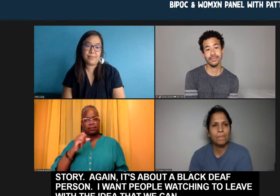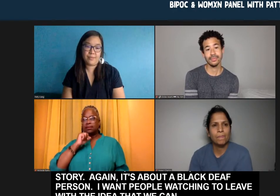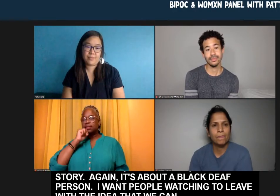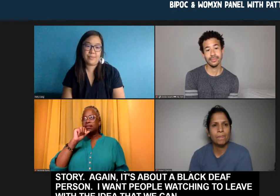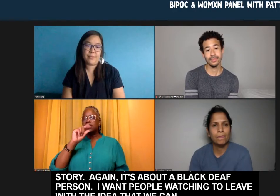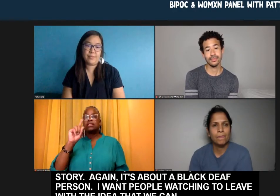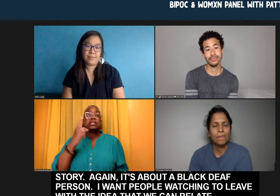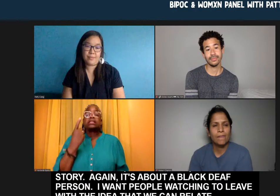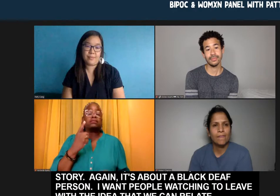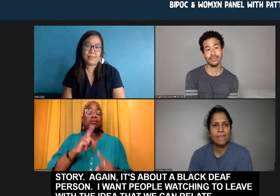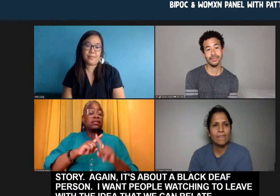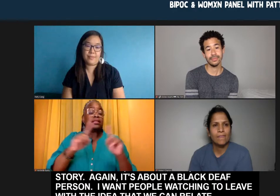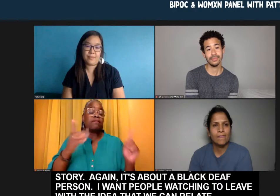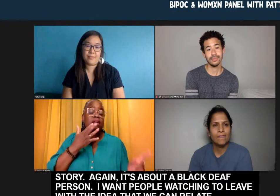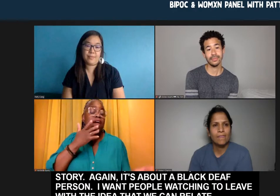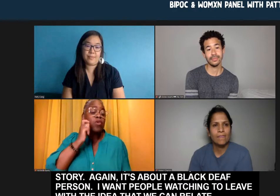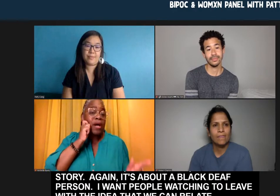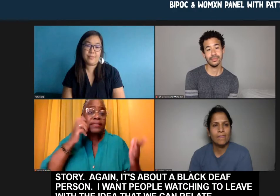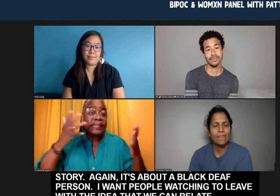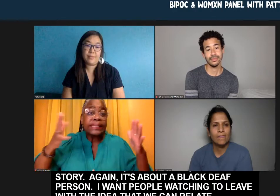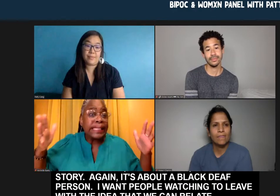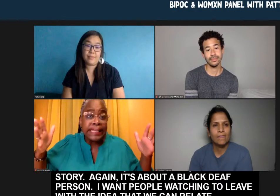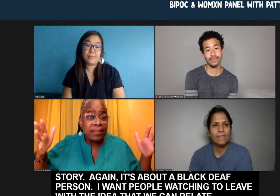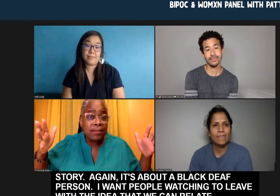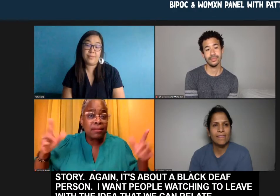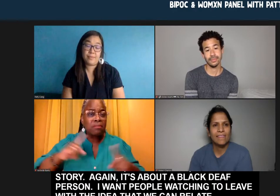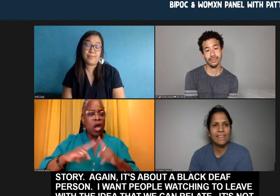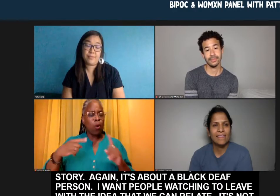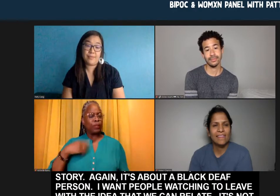It's not about status or stratification,